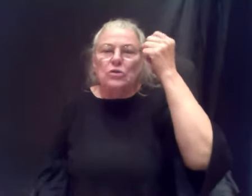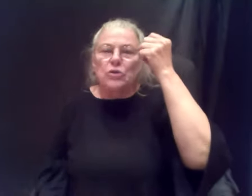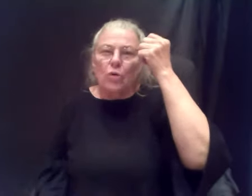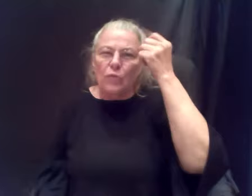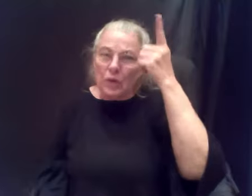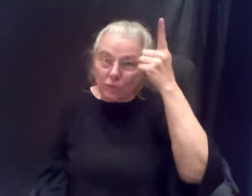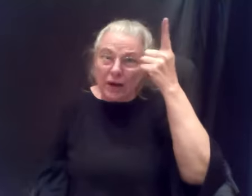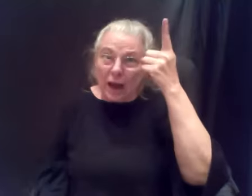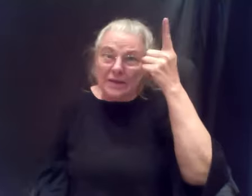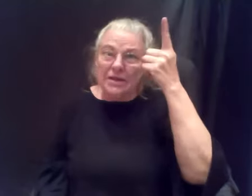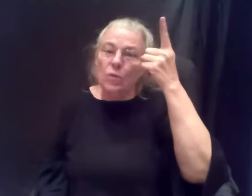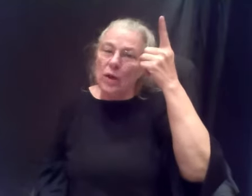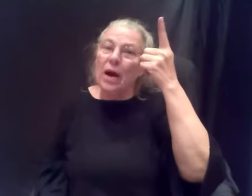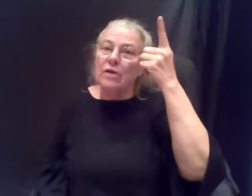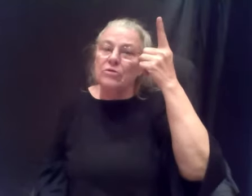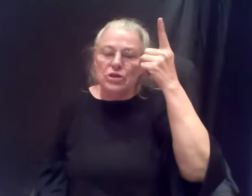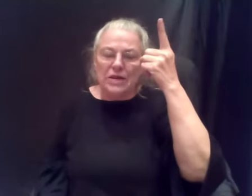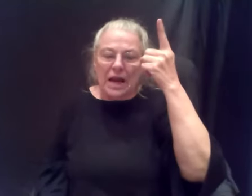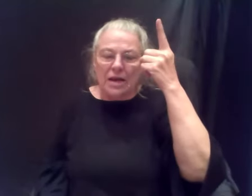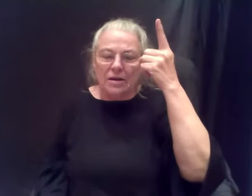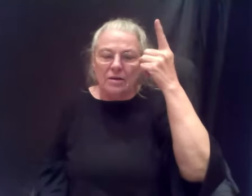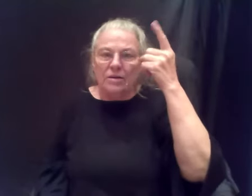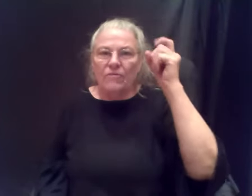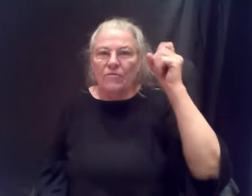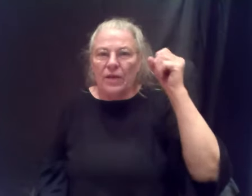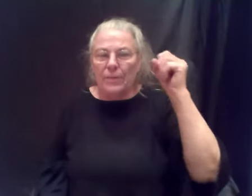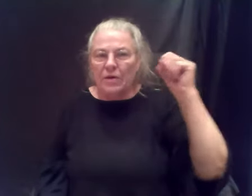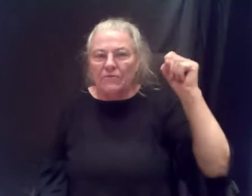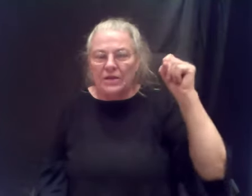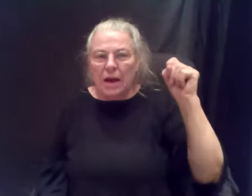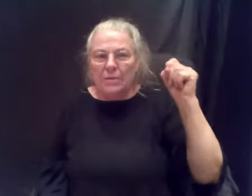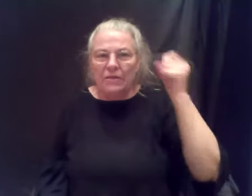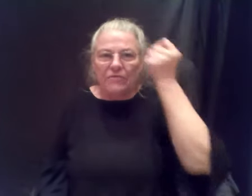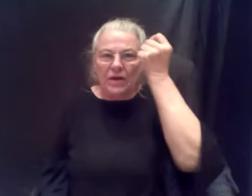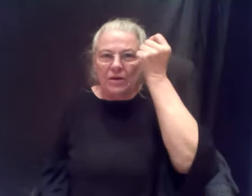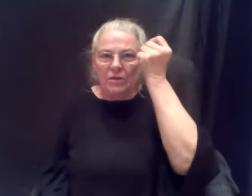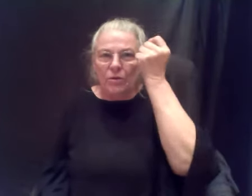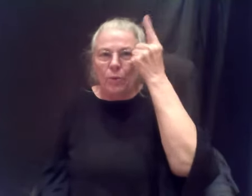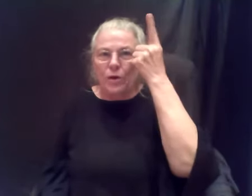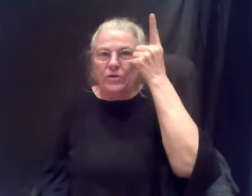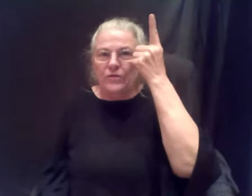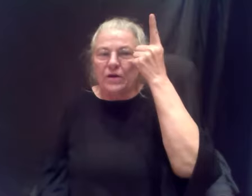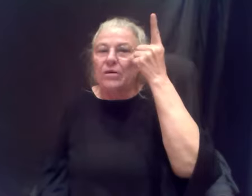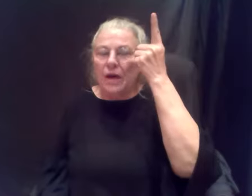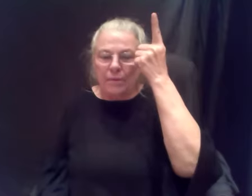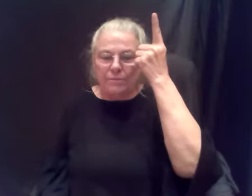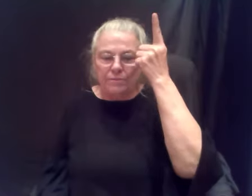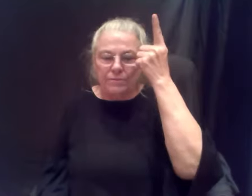if we realize it, we understand. Flip of the dominant finger, pointer finger, up.